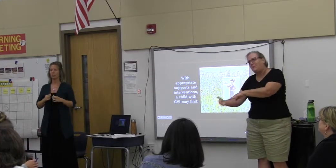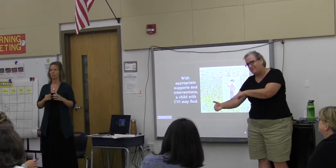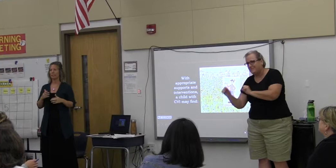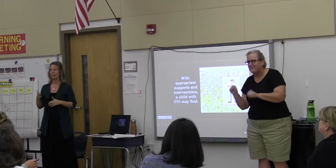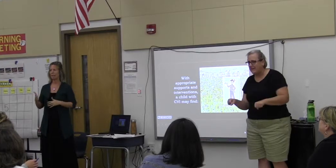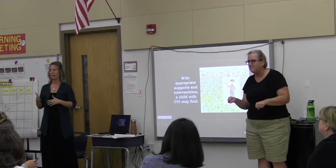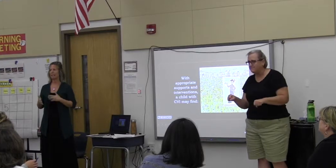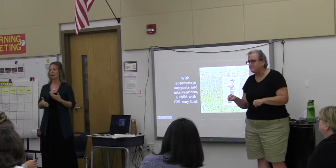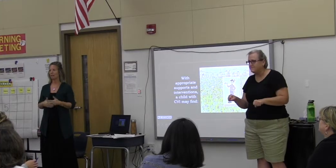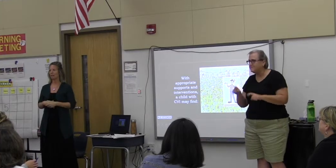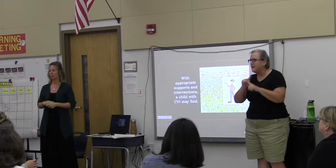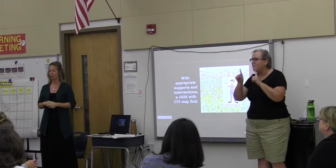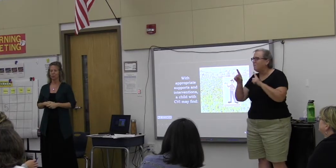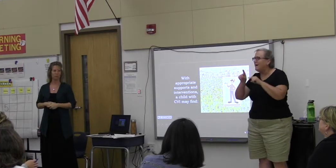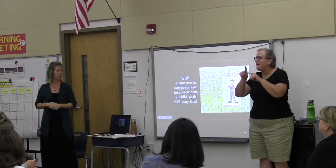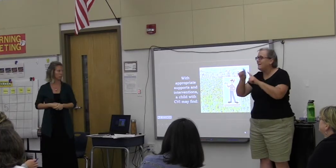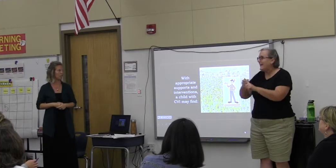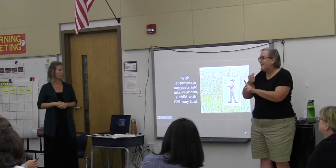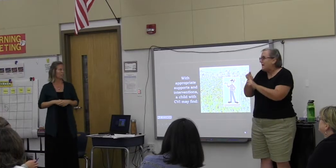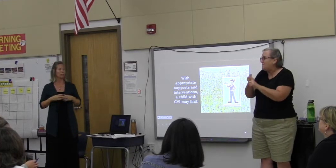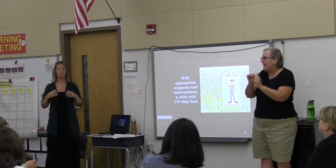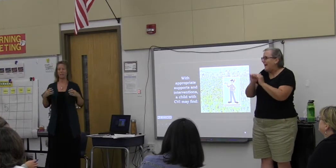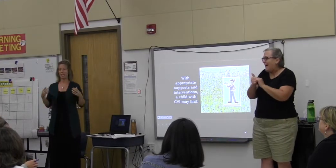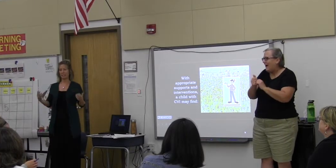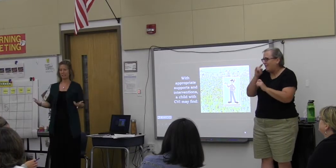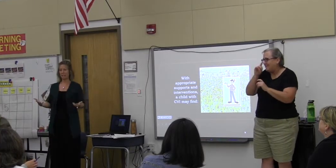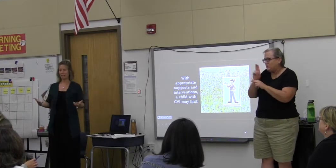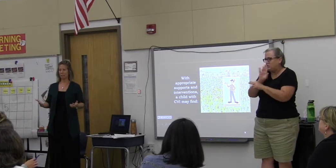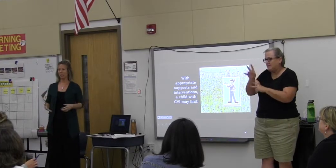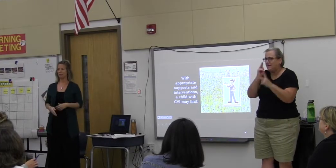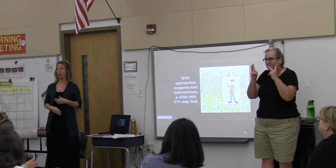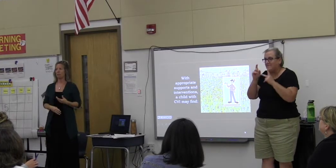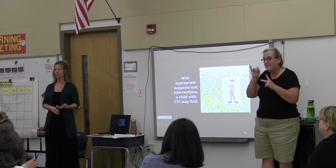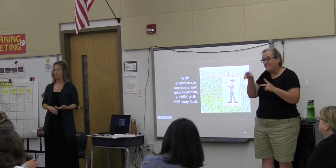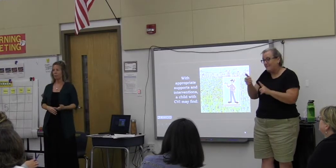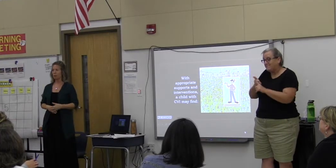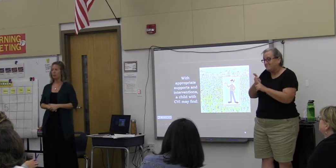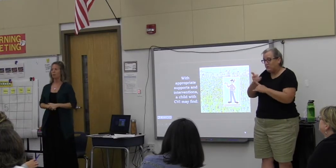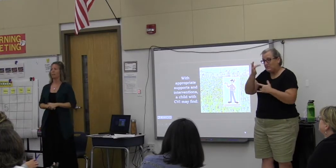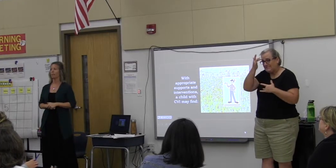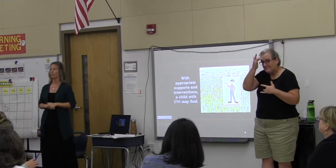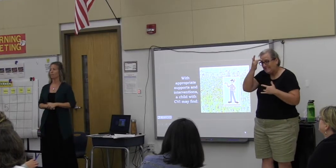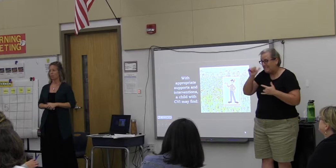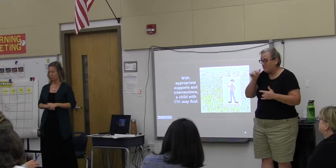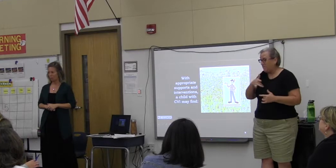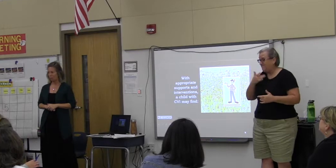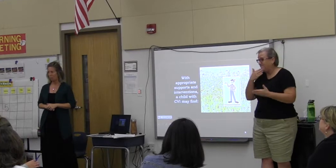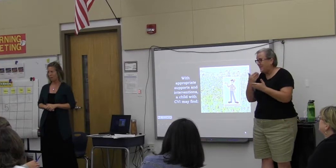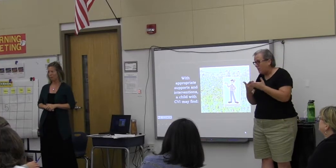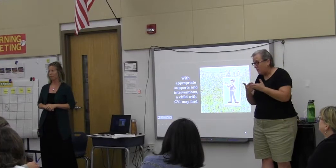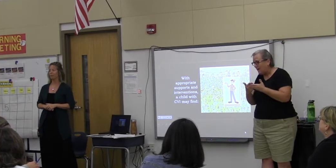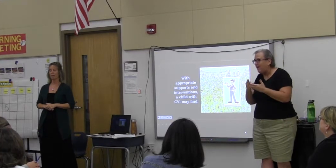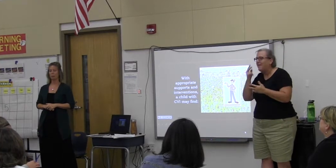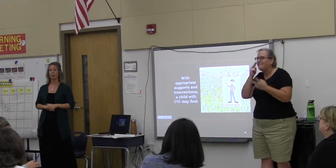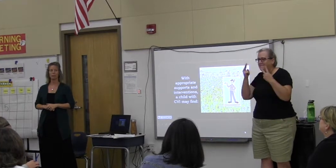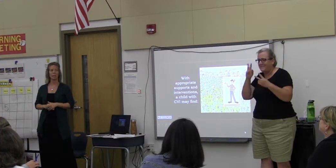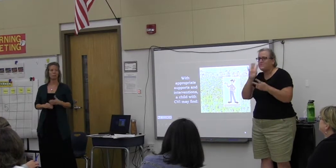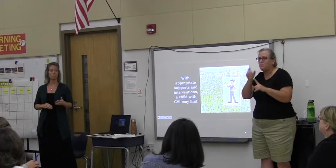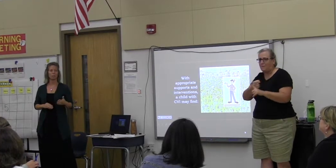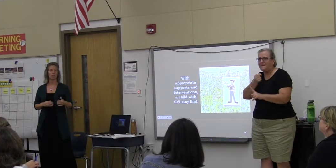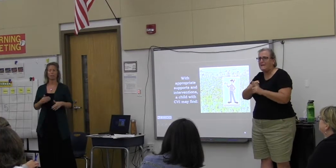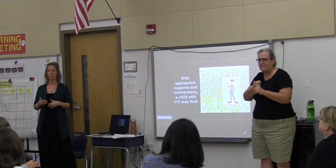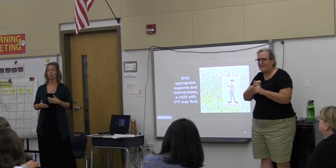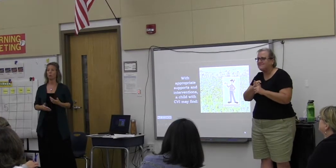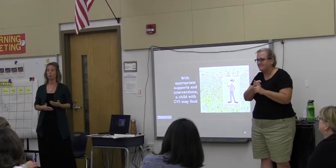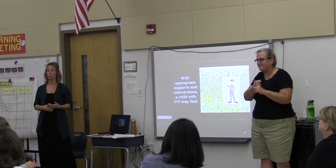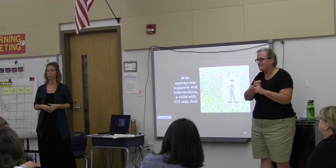of different things that impact how kids use their vision. So if they get sick, if they're not feeling well, their vision's been impacted. They'll probably not